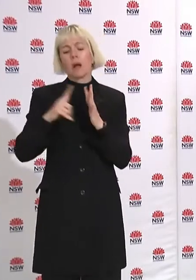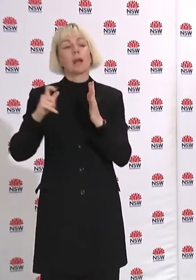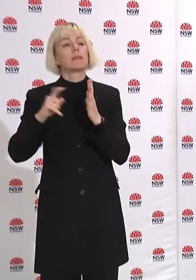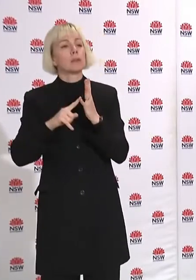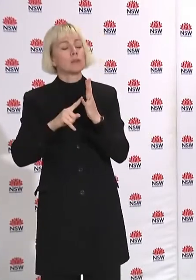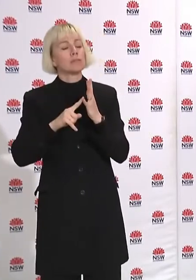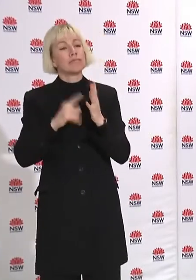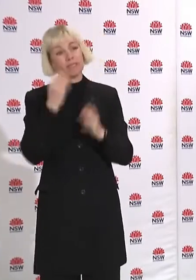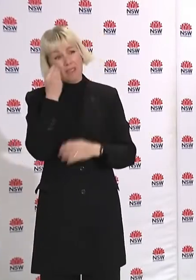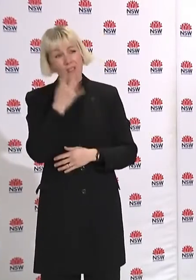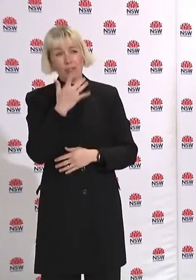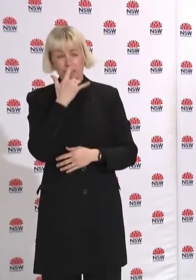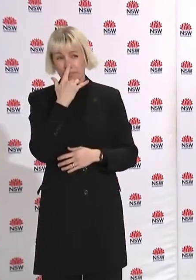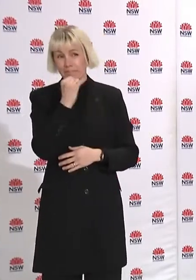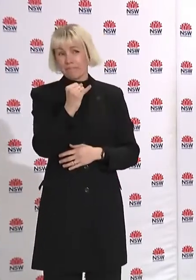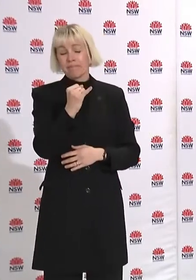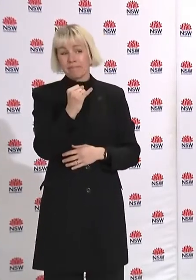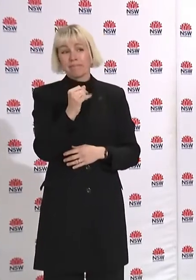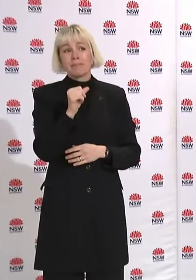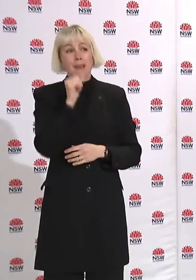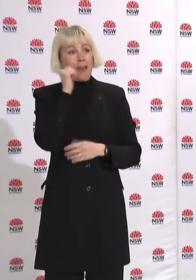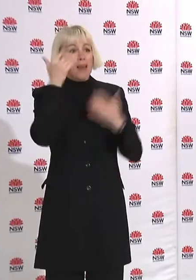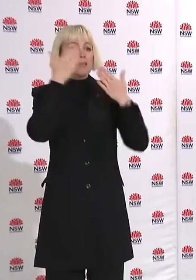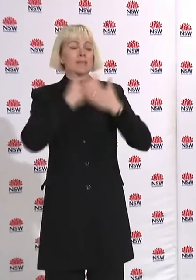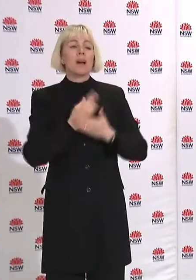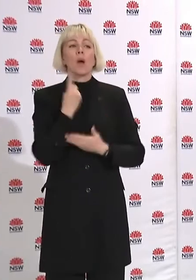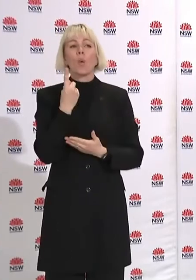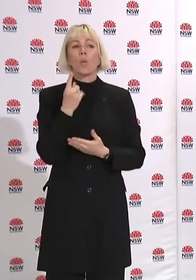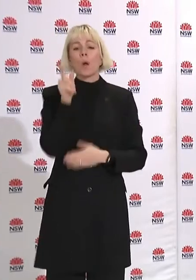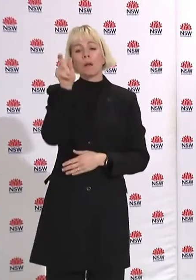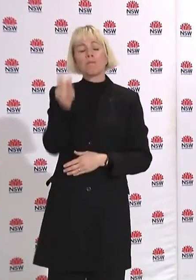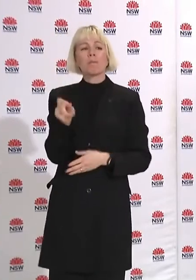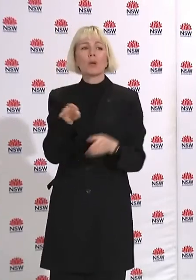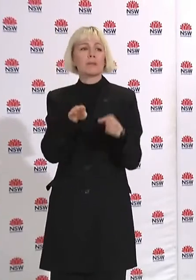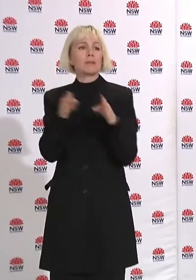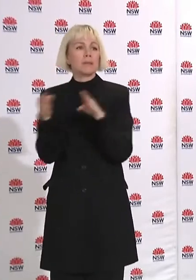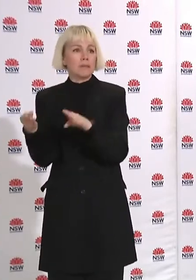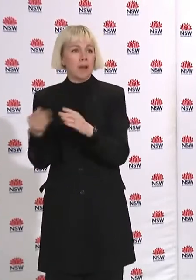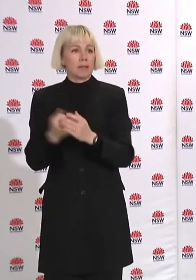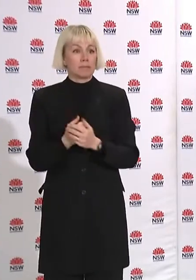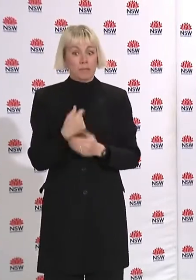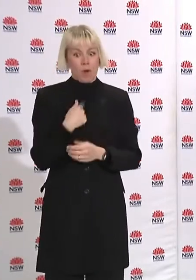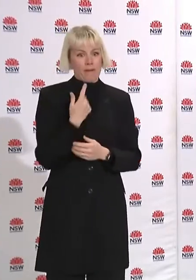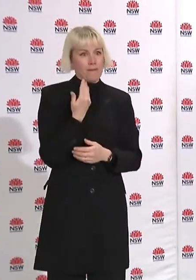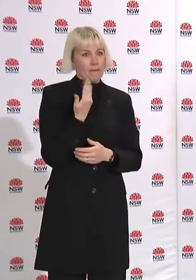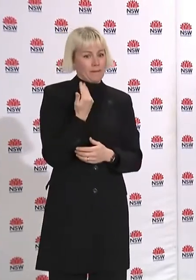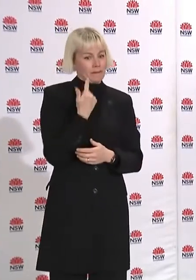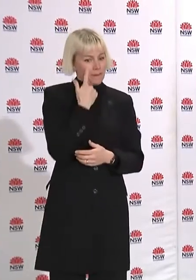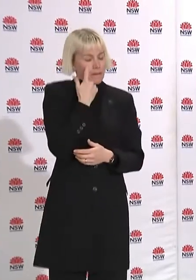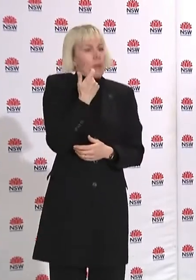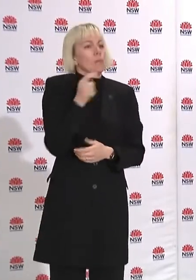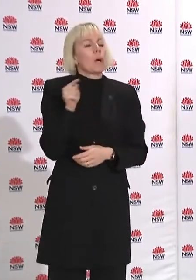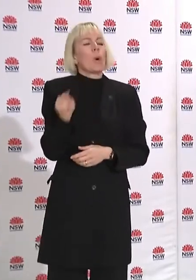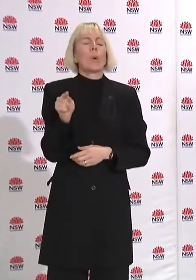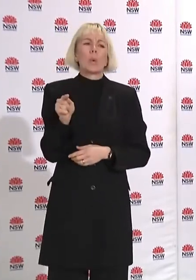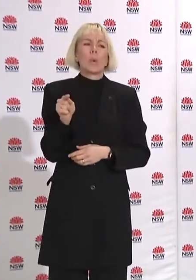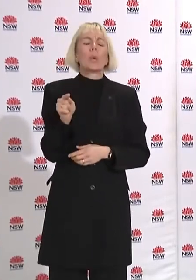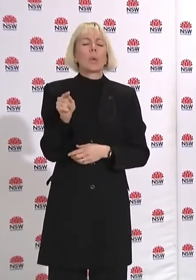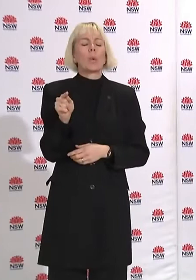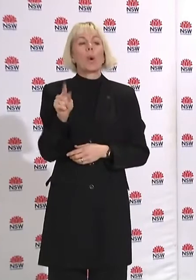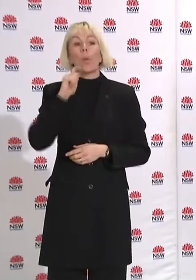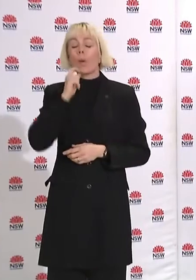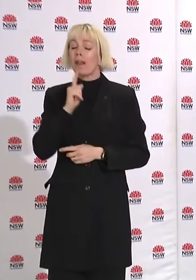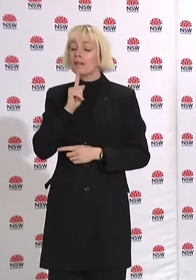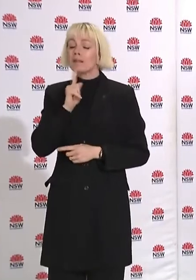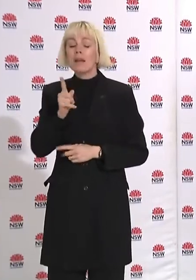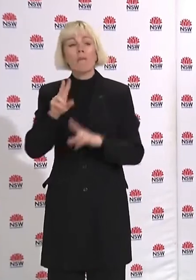death overnight, which I've only just learned about, and we'll provide more information during the day once we're confident that family members have been advised.